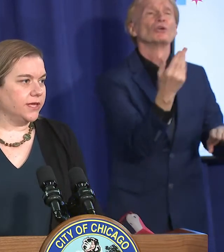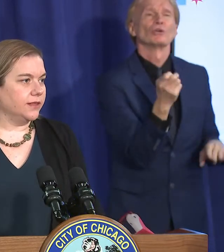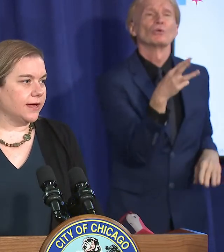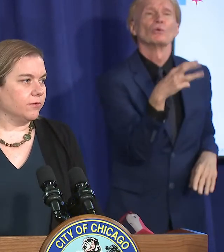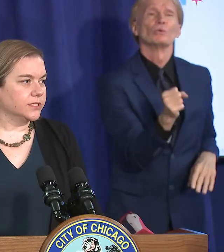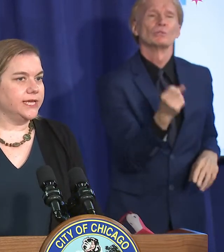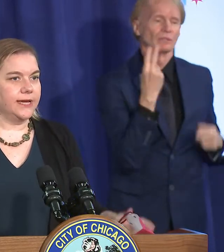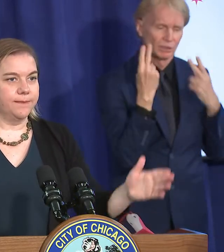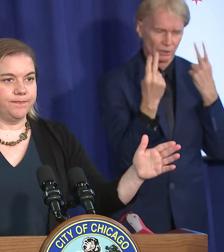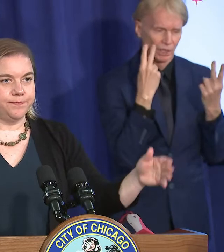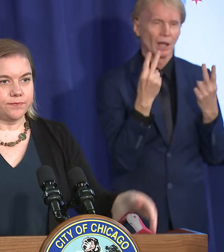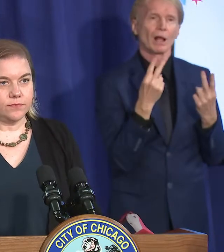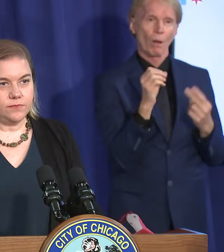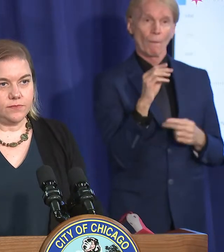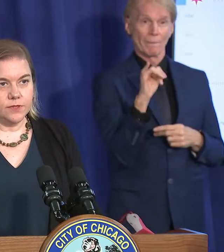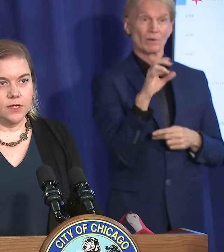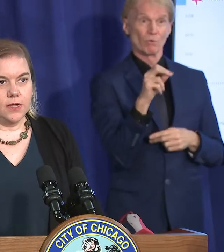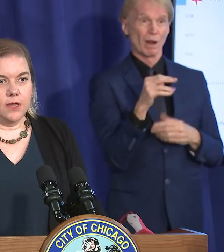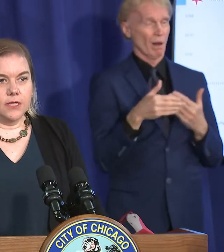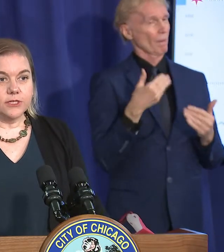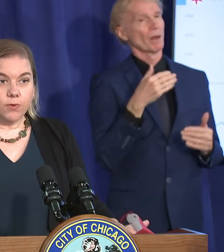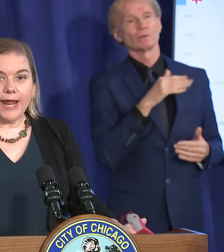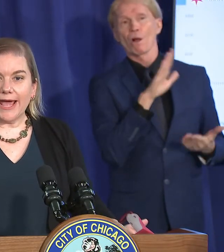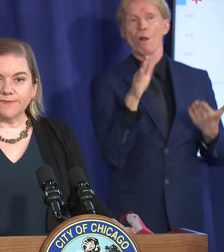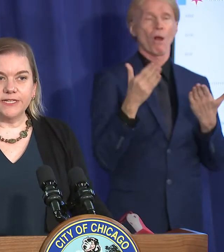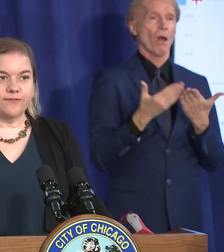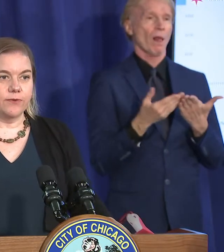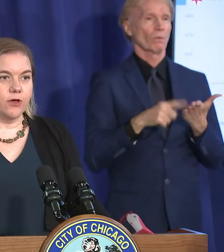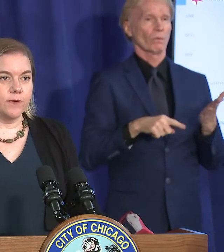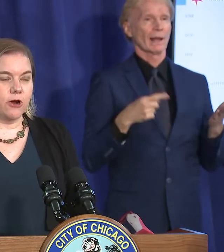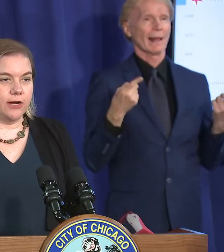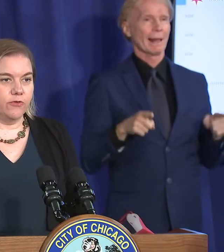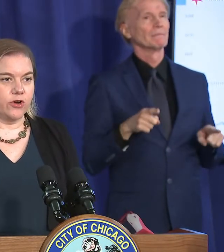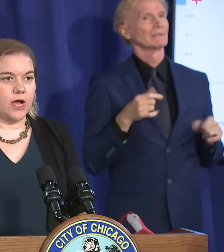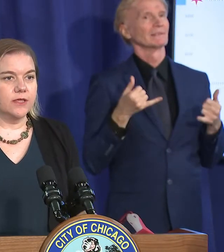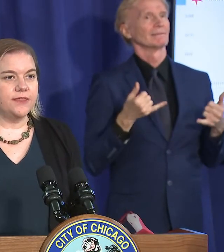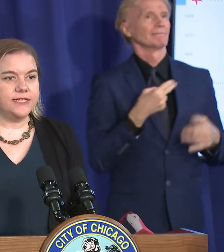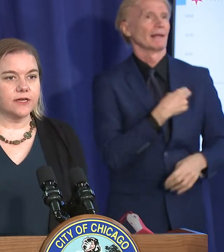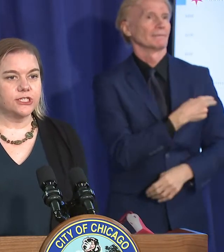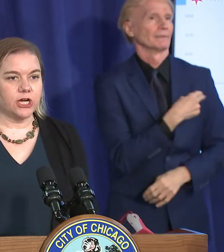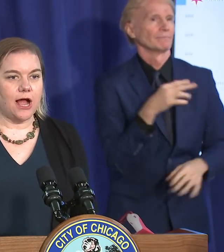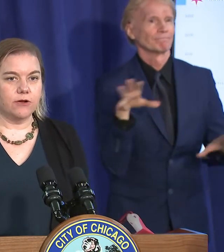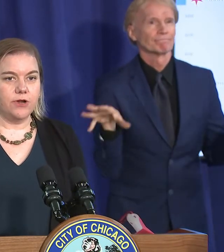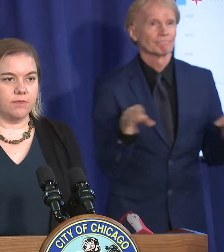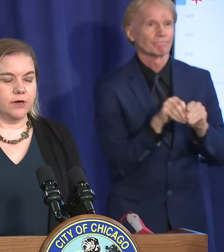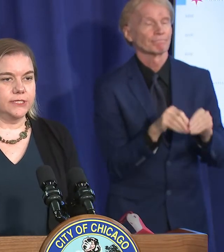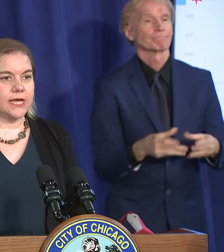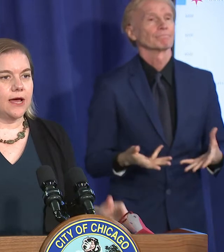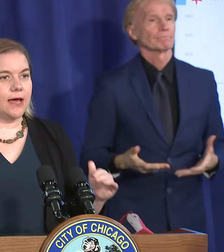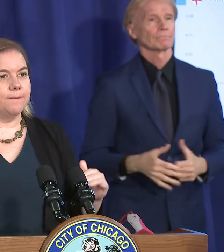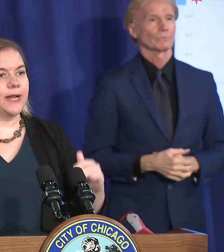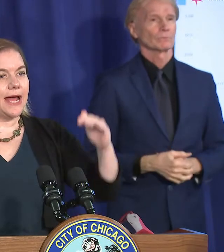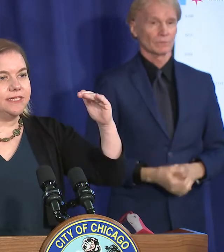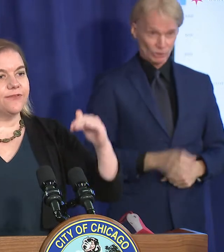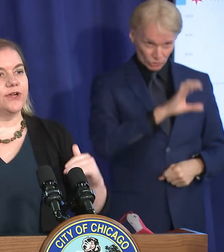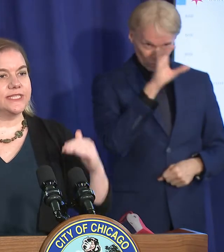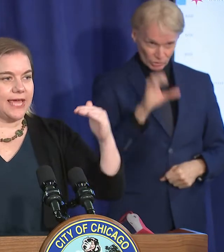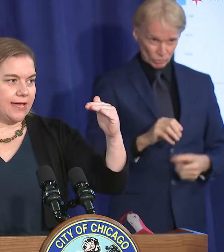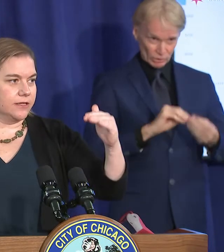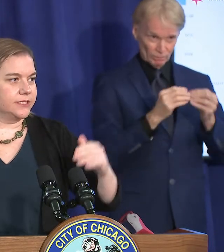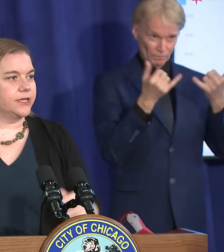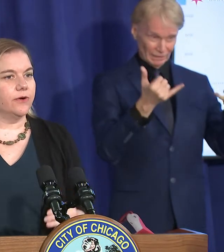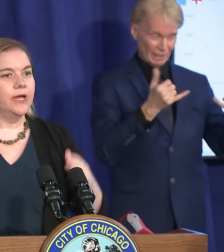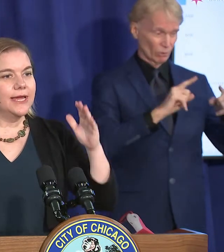almost everything that we're seeing. So what has been different with Omicron overall? These are Chicago numbers, but on